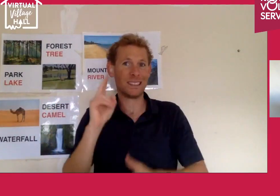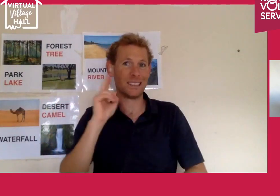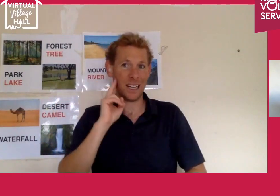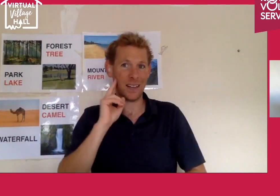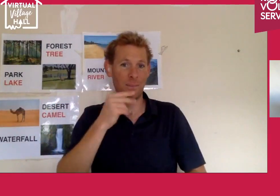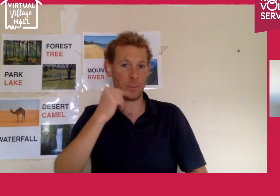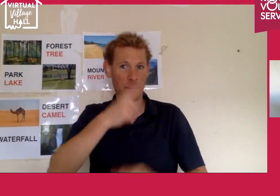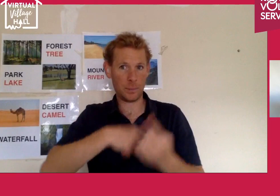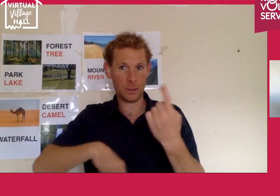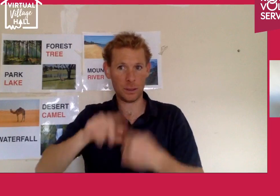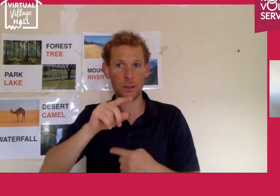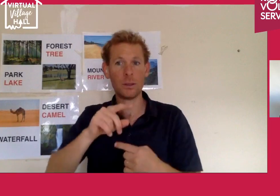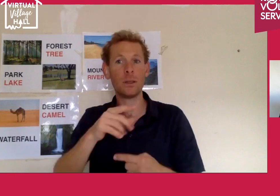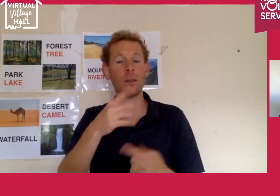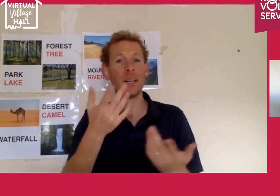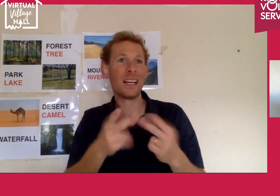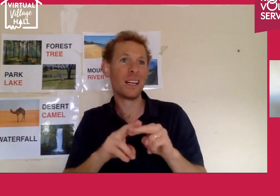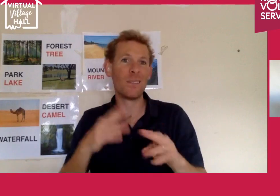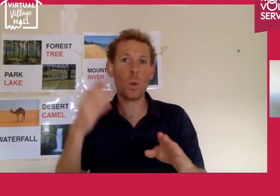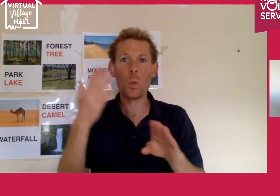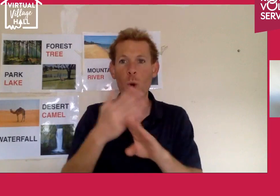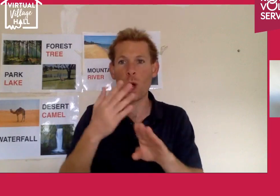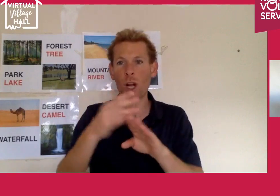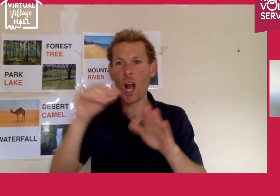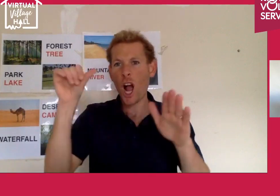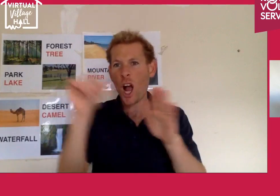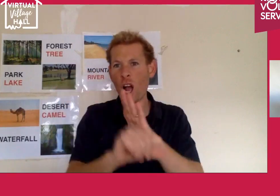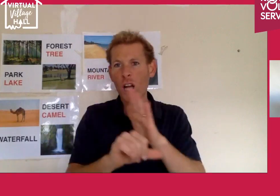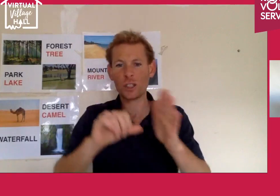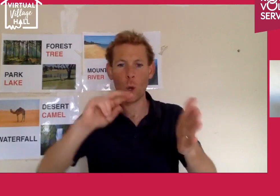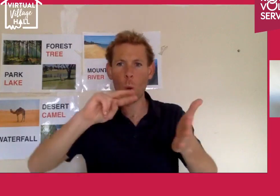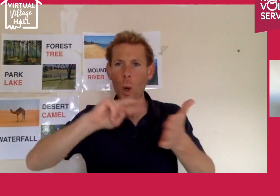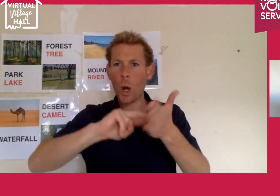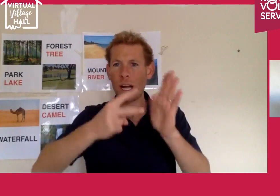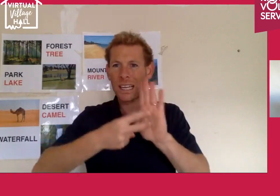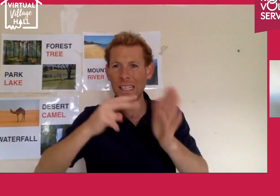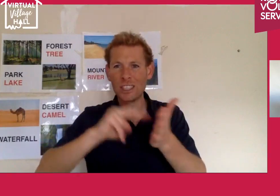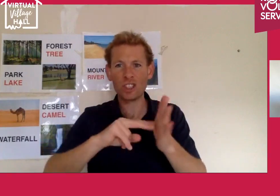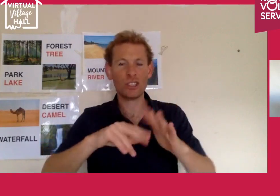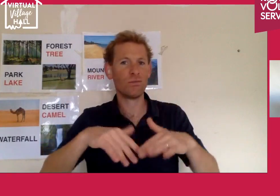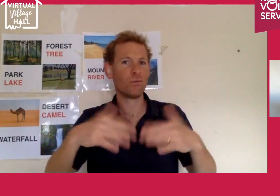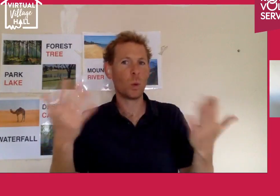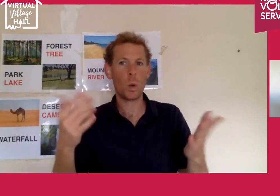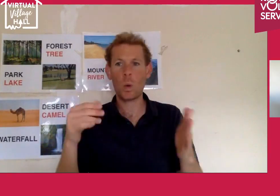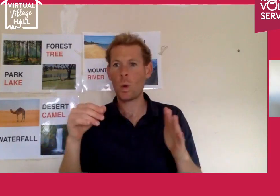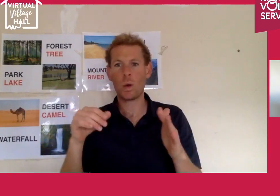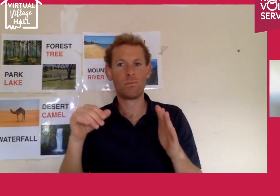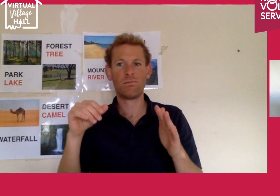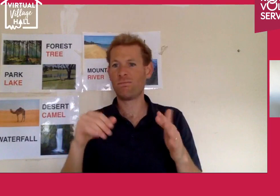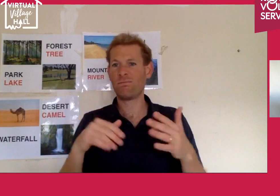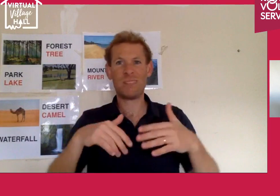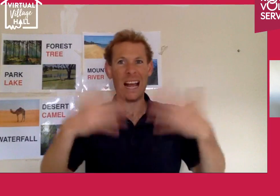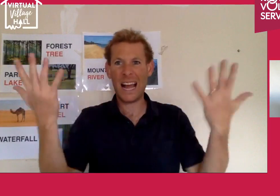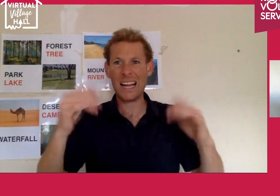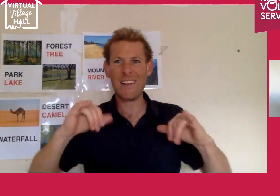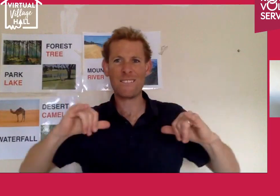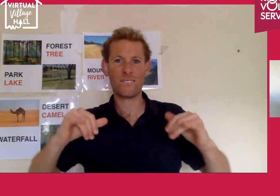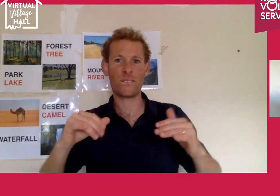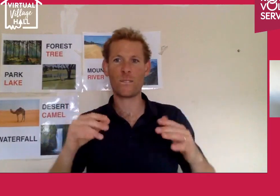for somebody's, you know, 10 years of, you know, training, or 7 years of experience, or, you know, whatever it is. So different